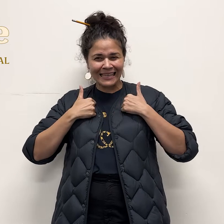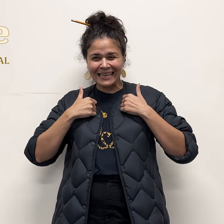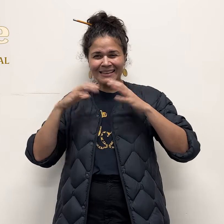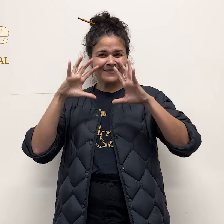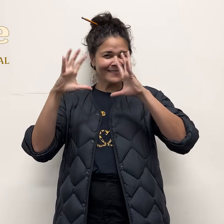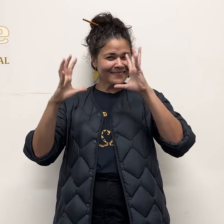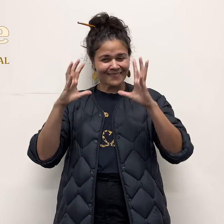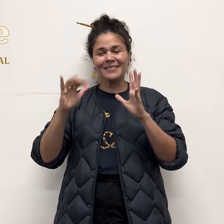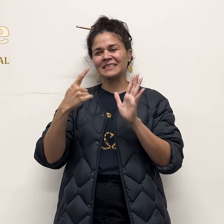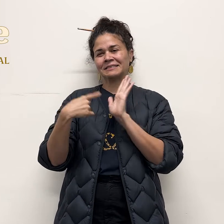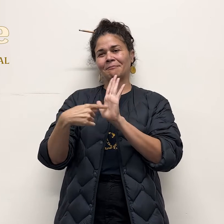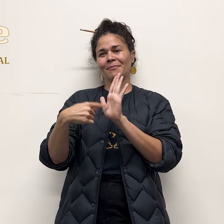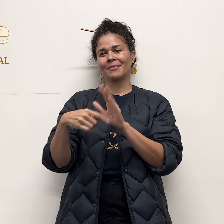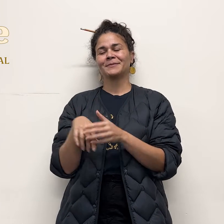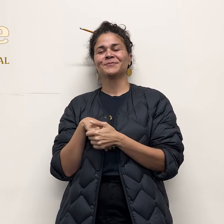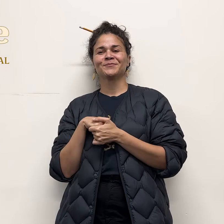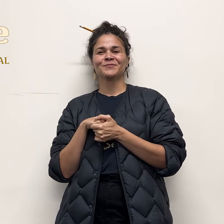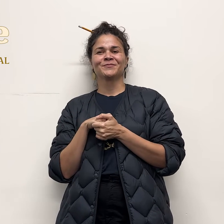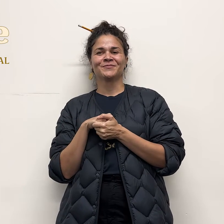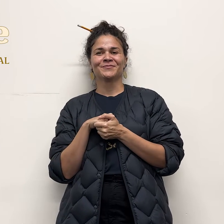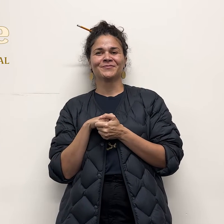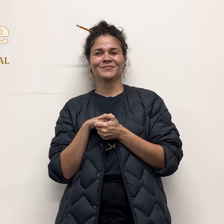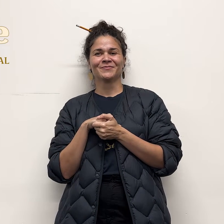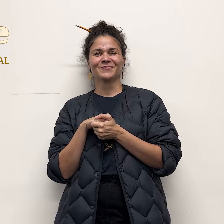their sign choices and help them and support them in doing that.